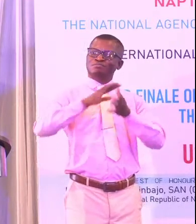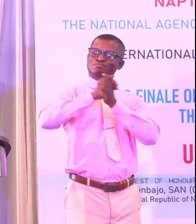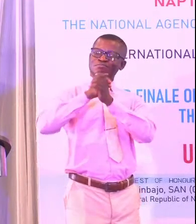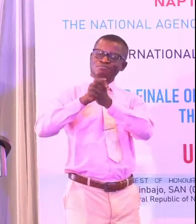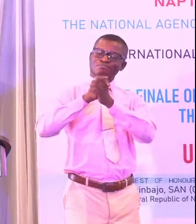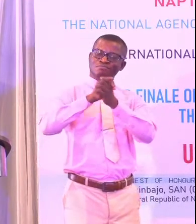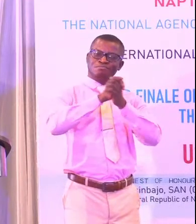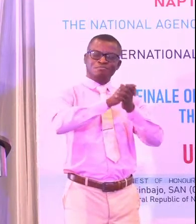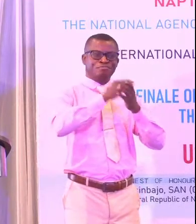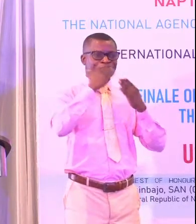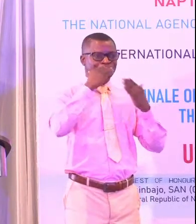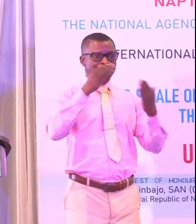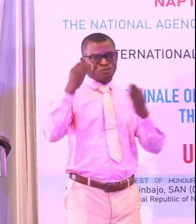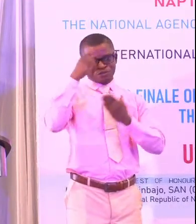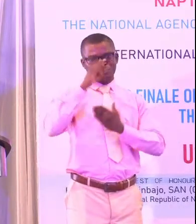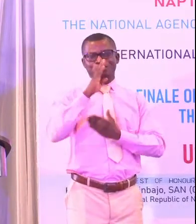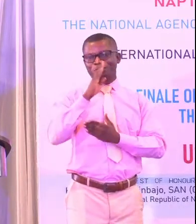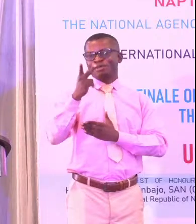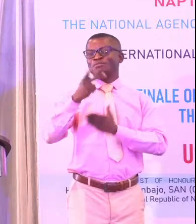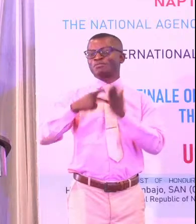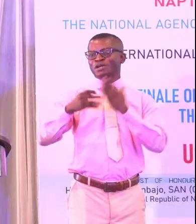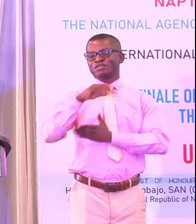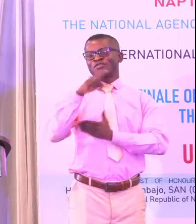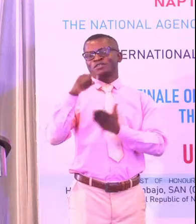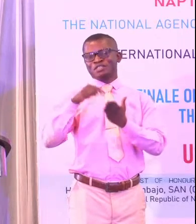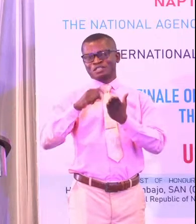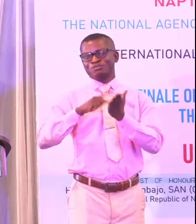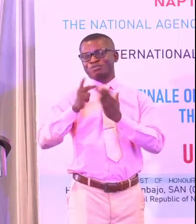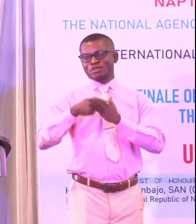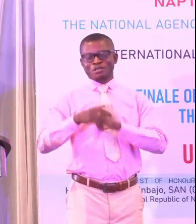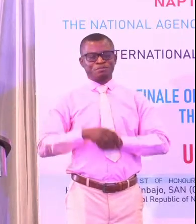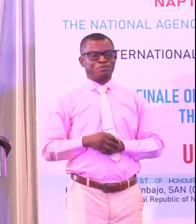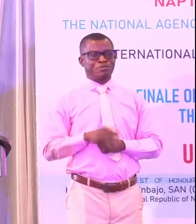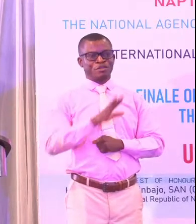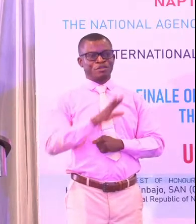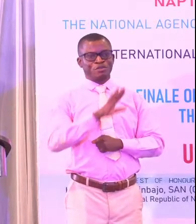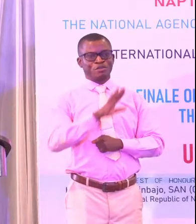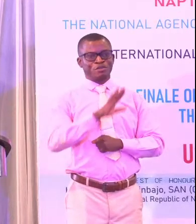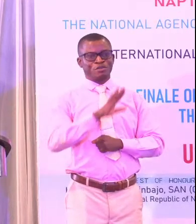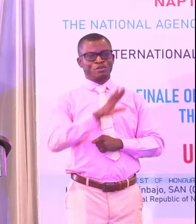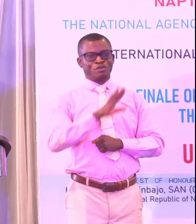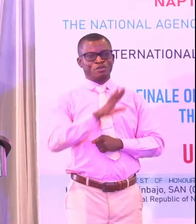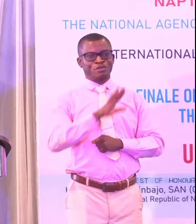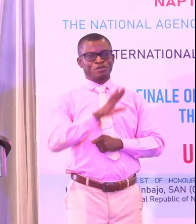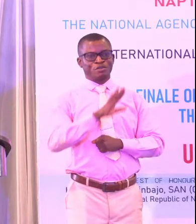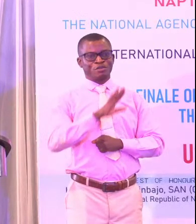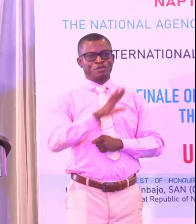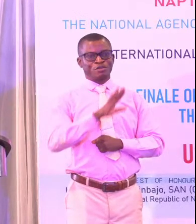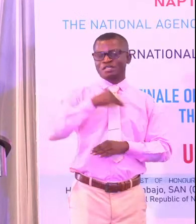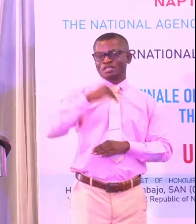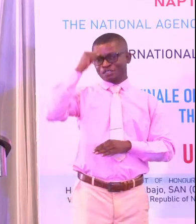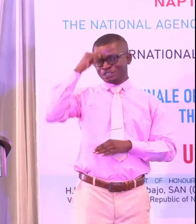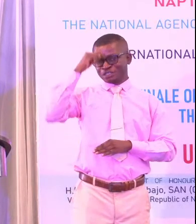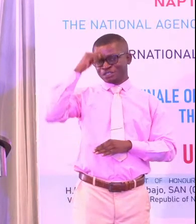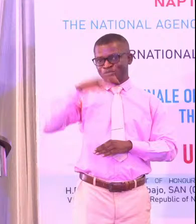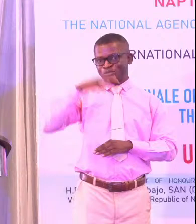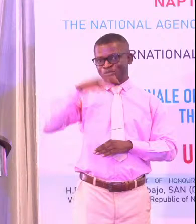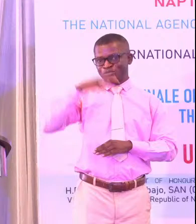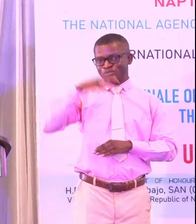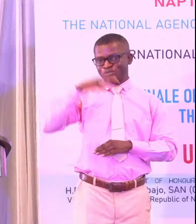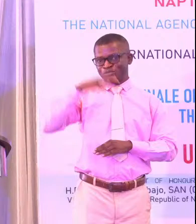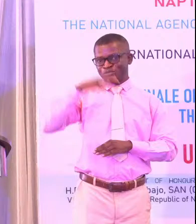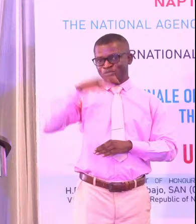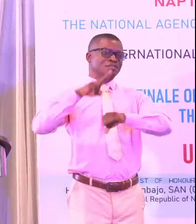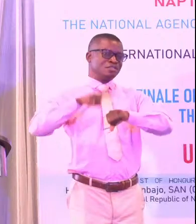all for being a part of it. Your Excellencies, distinguished ladies and gentlemen, the United Nations has chosen